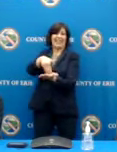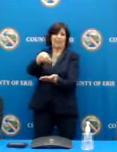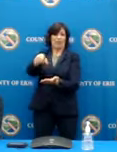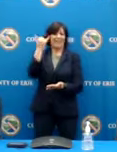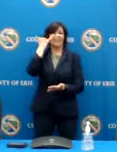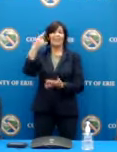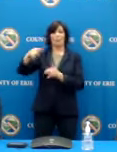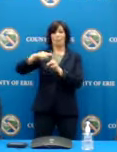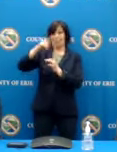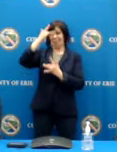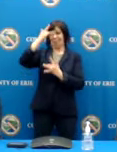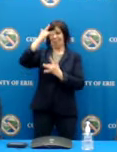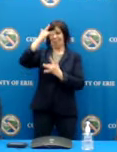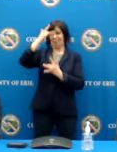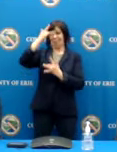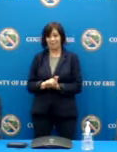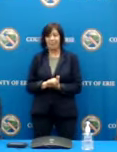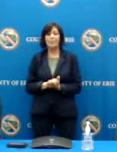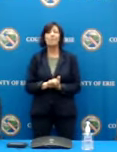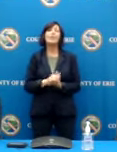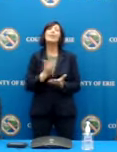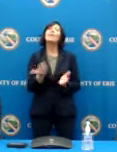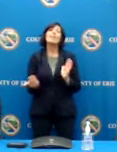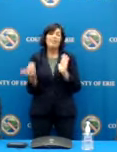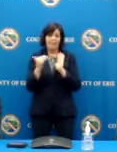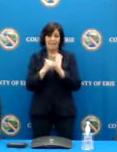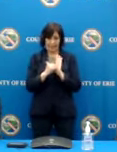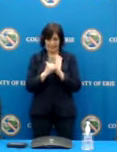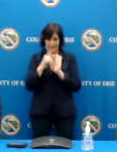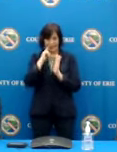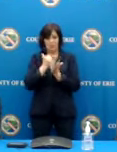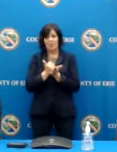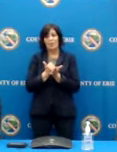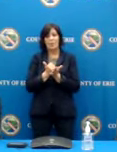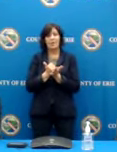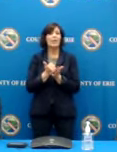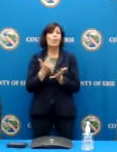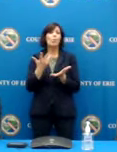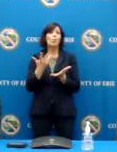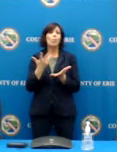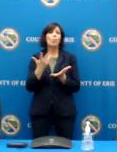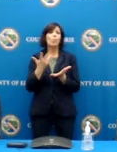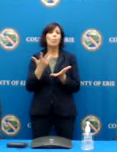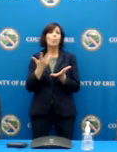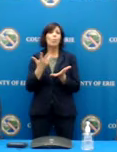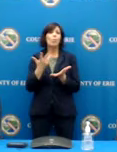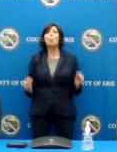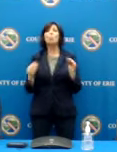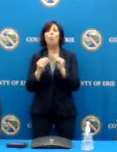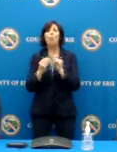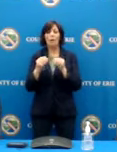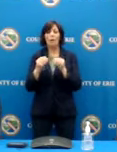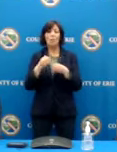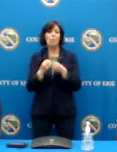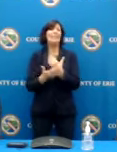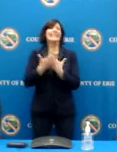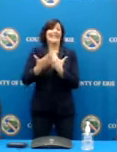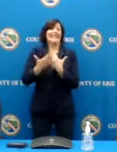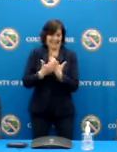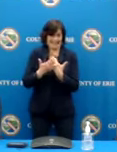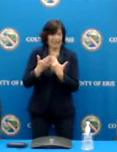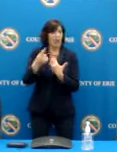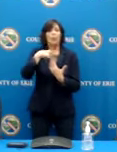positive. So just again, to help expand and make testing easier, we are not requiring